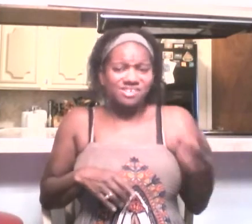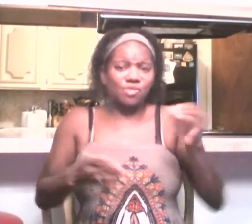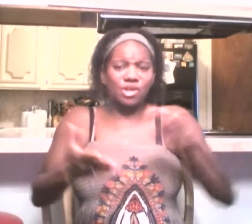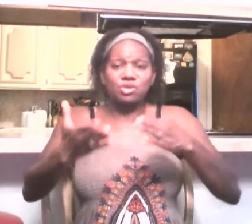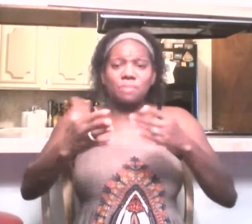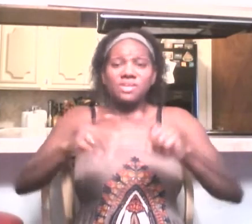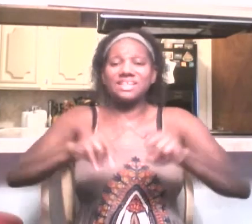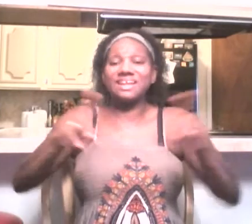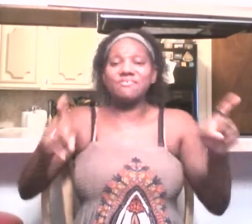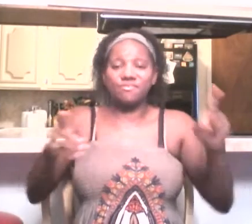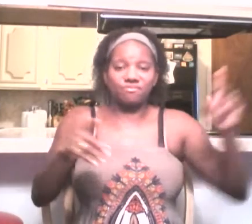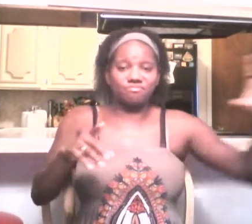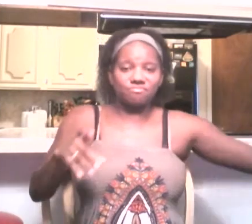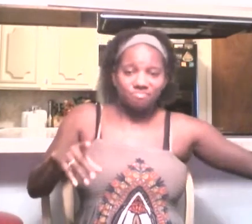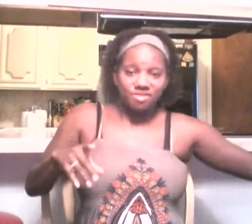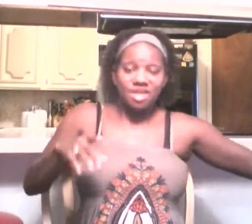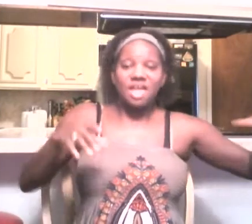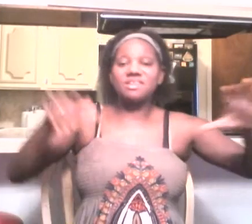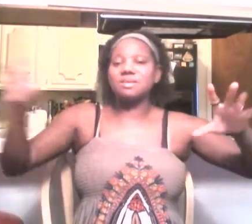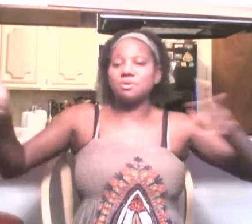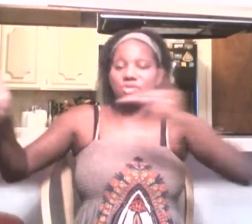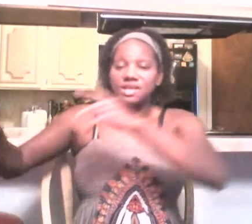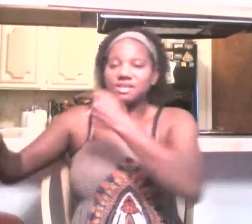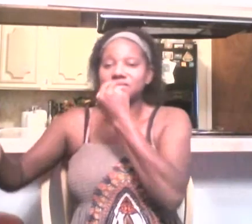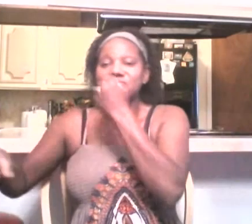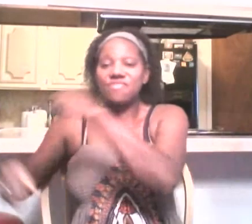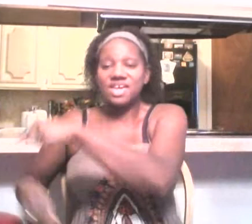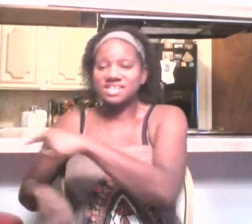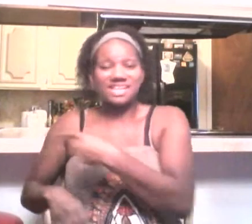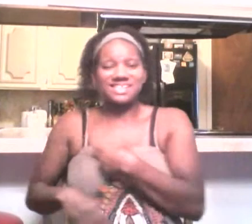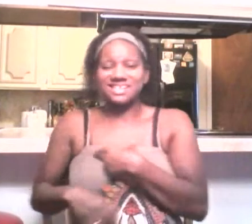they cook something different. And this person eats this, and I said,